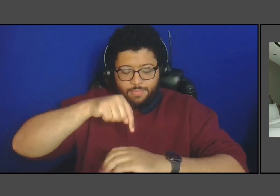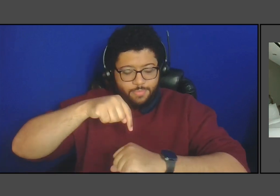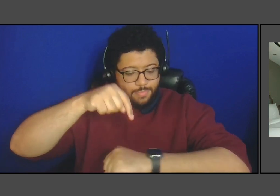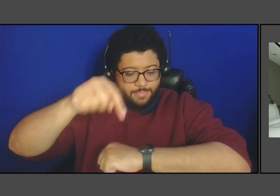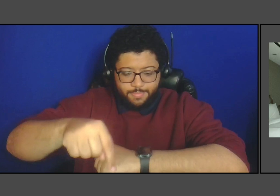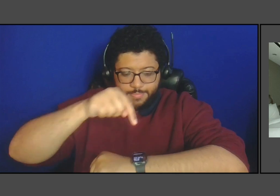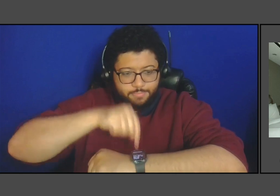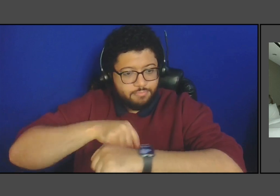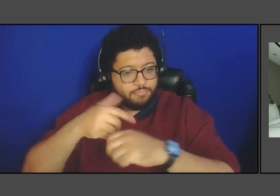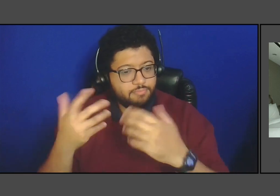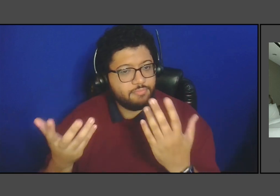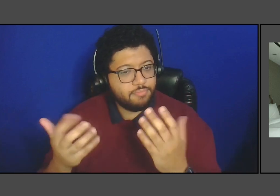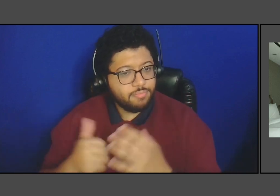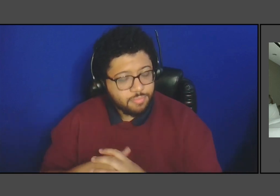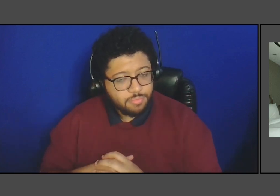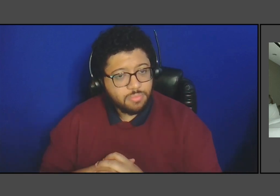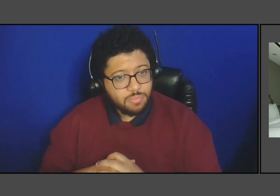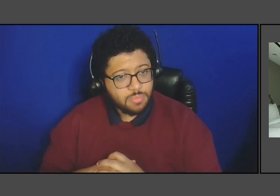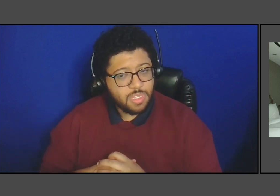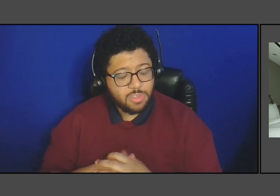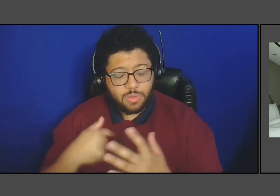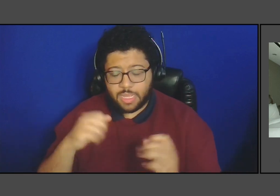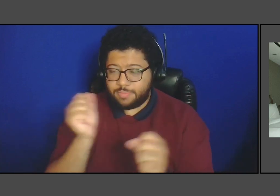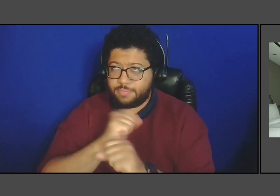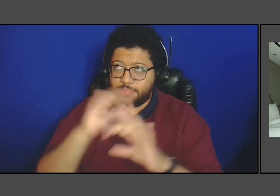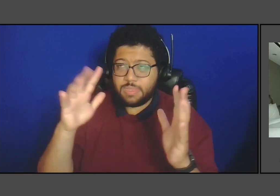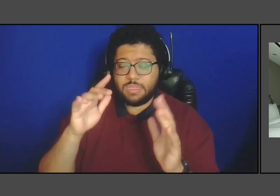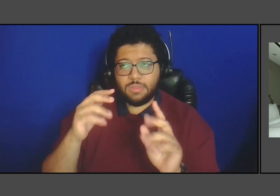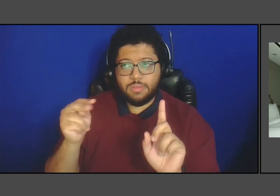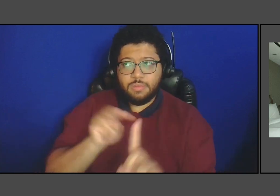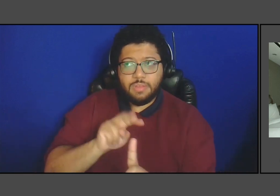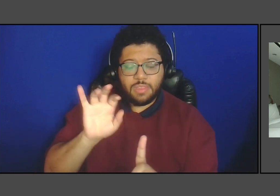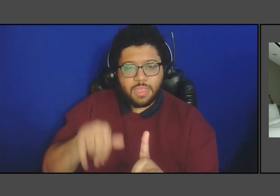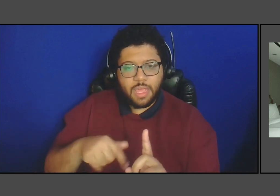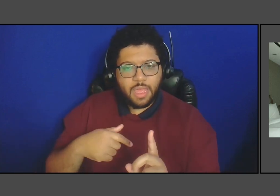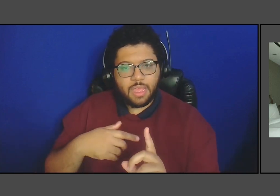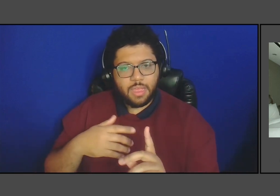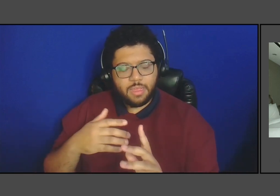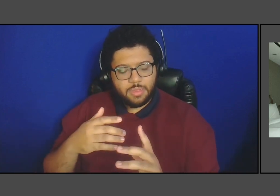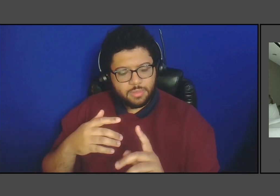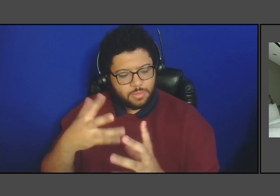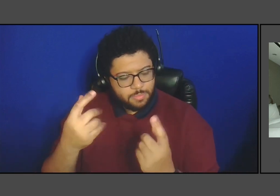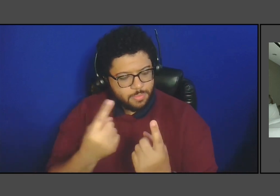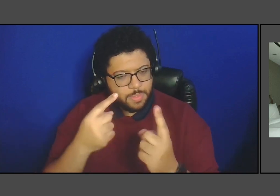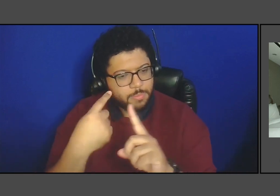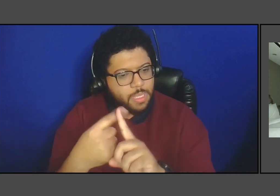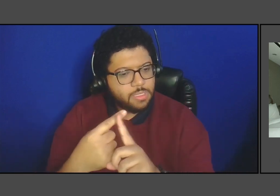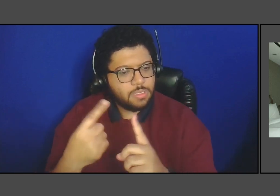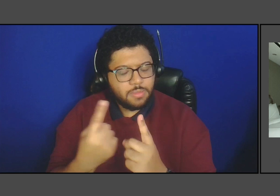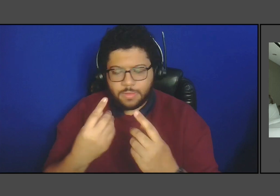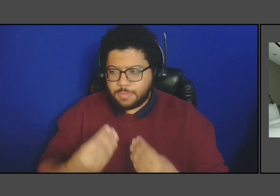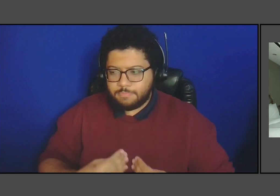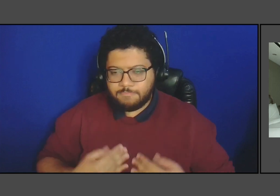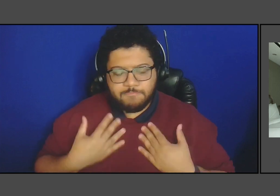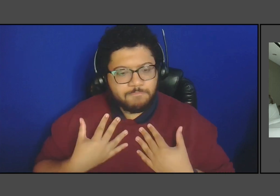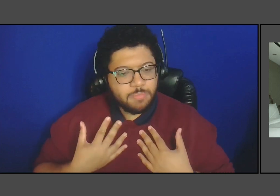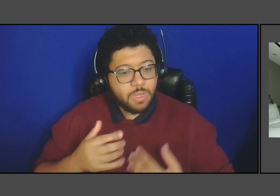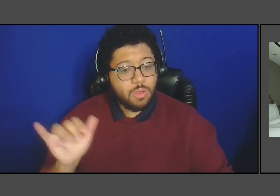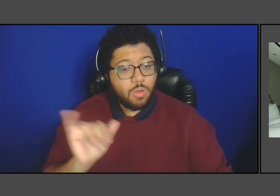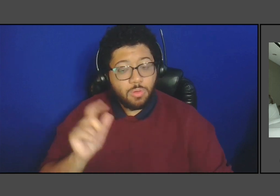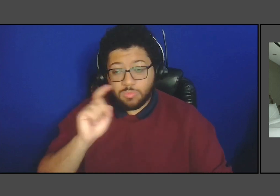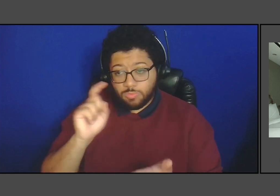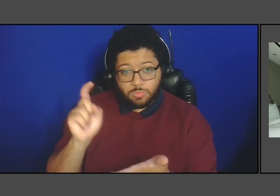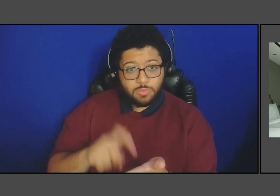I think of it in those ways, in a positive, inspiring way, and with a recognition that we need